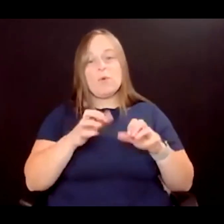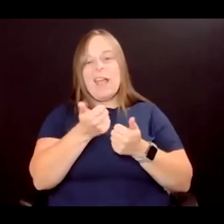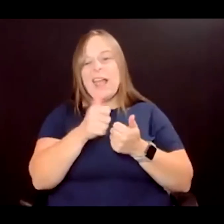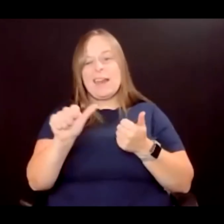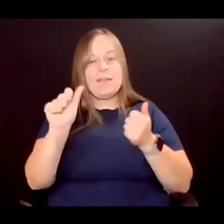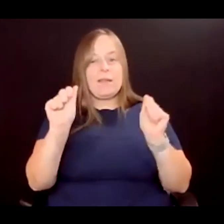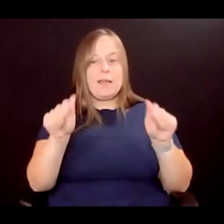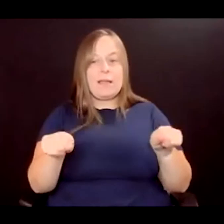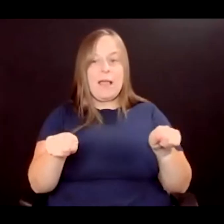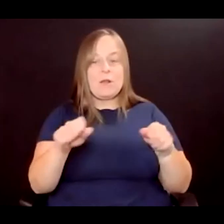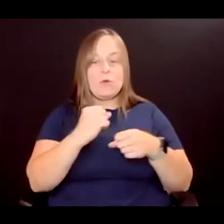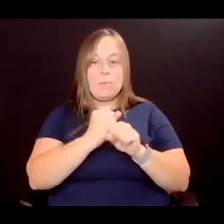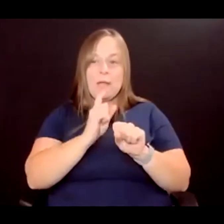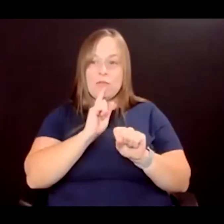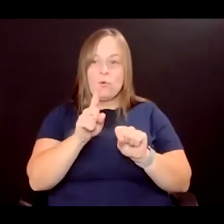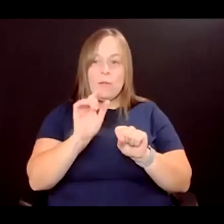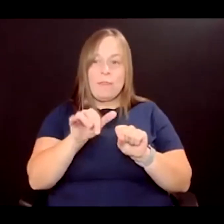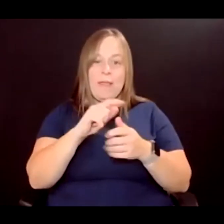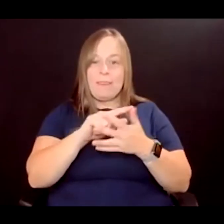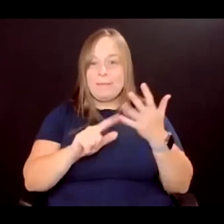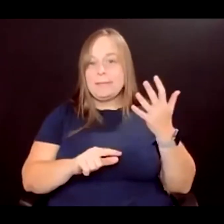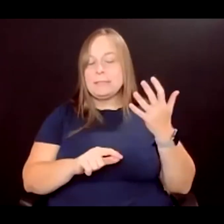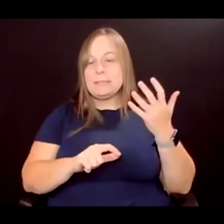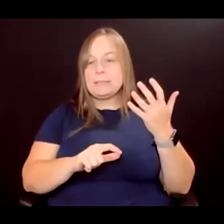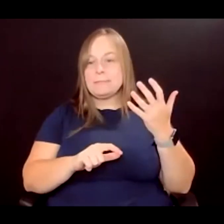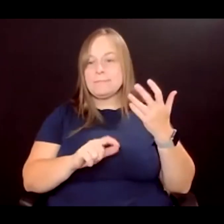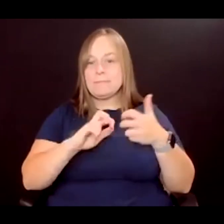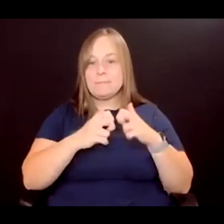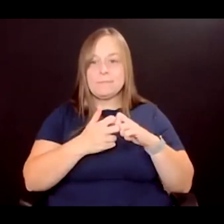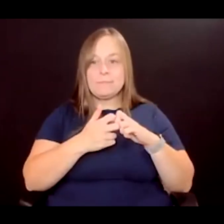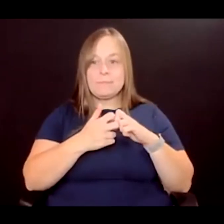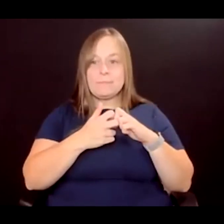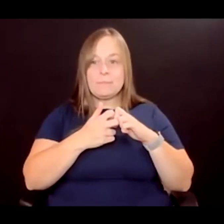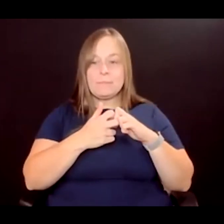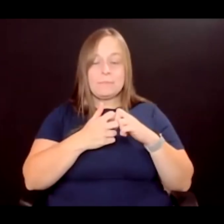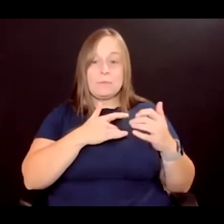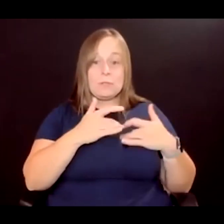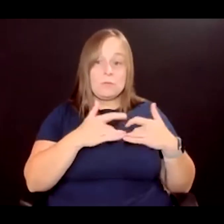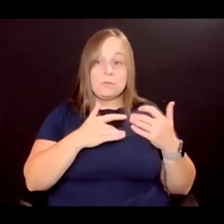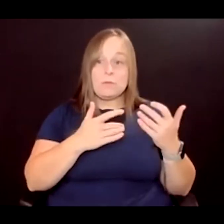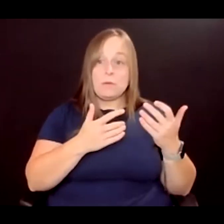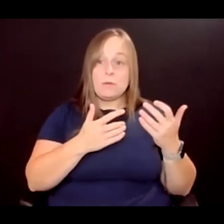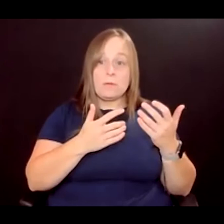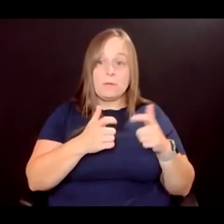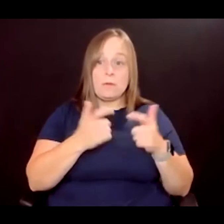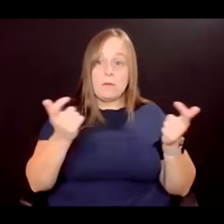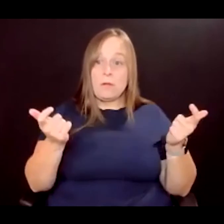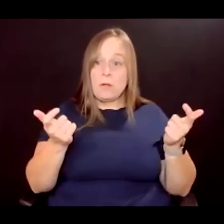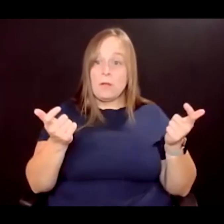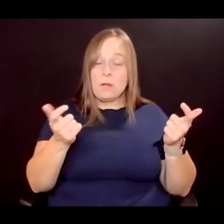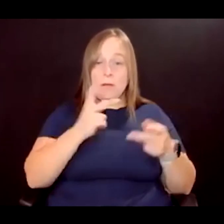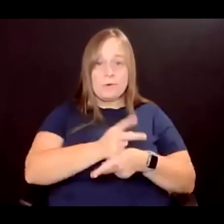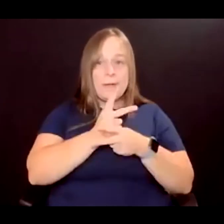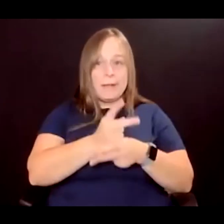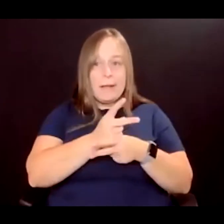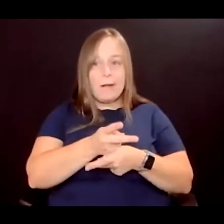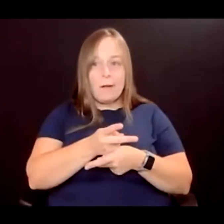snow piled up on that, there have been times when I've had to roll over the snowbank to get Oh. to cross the street,